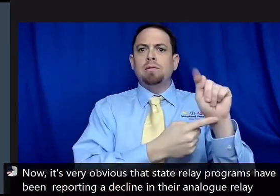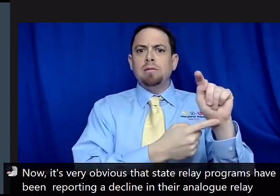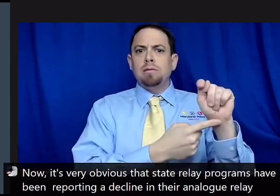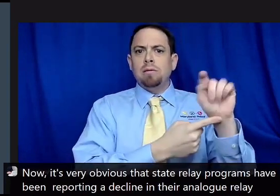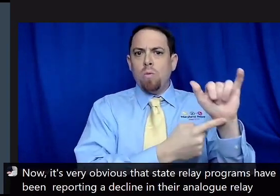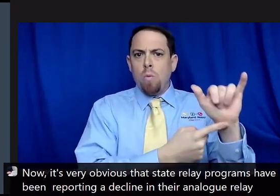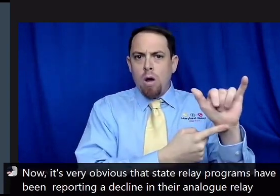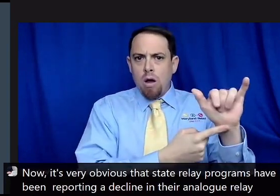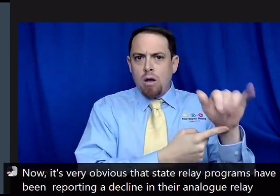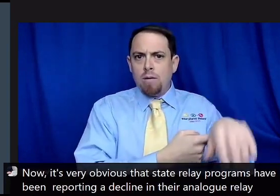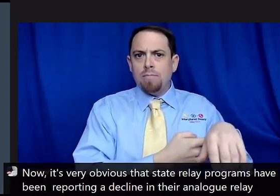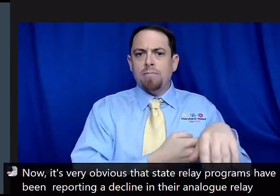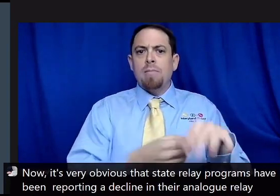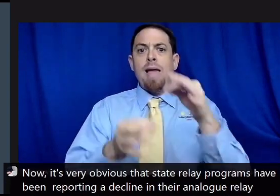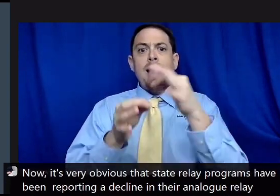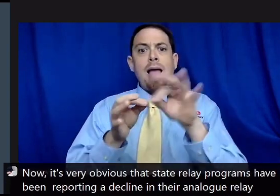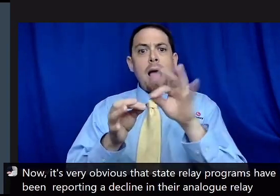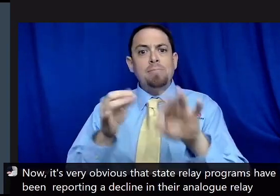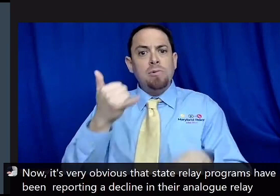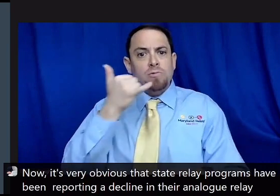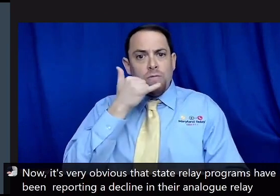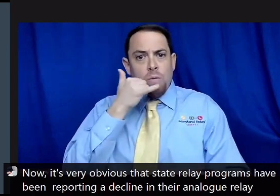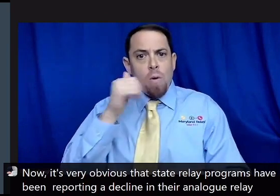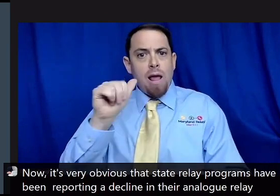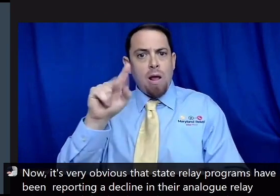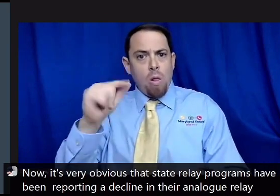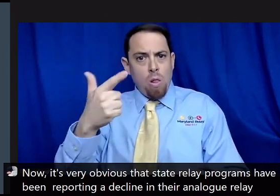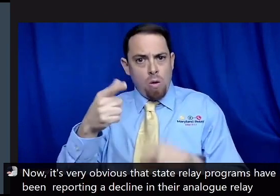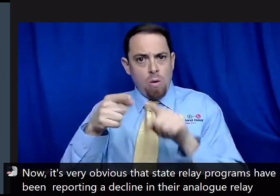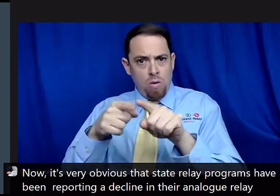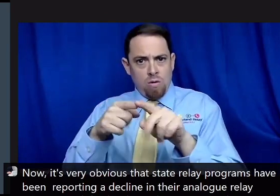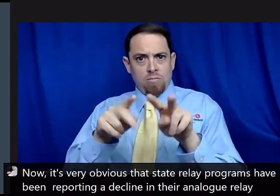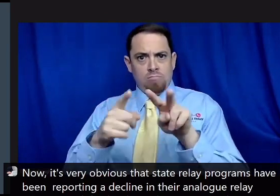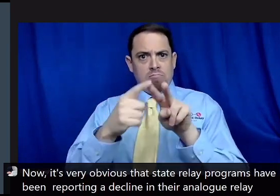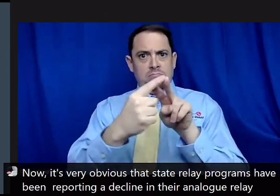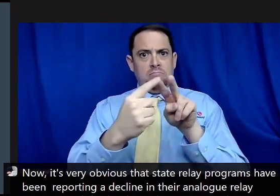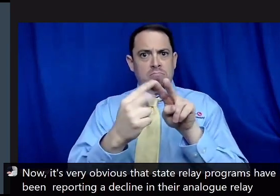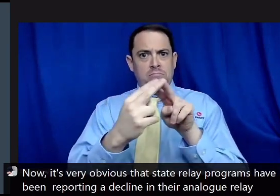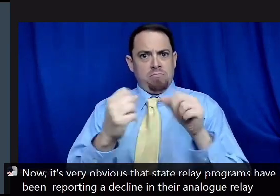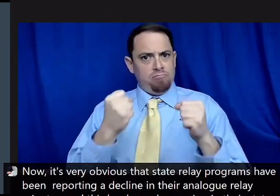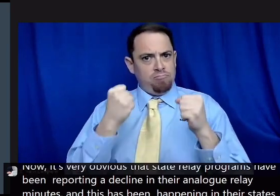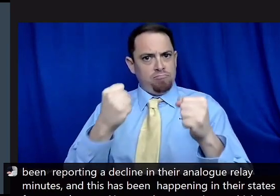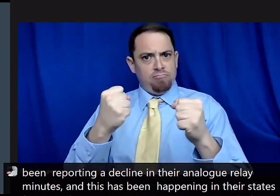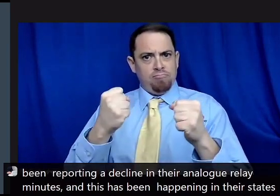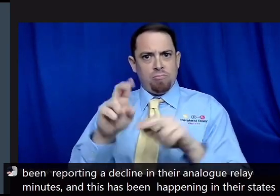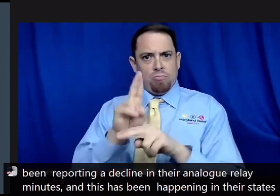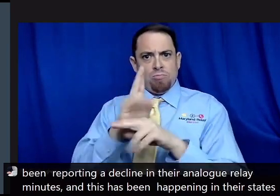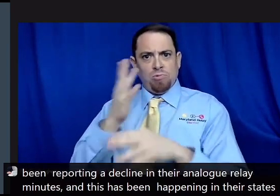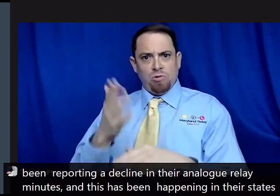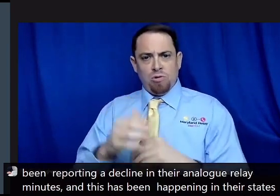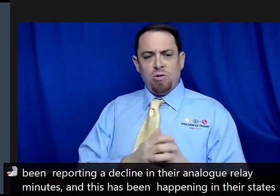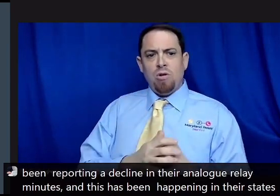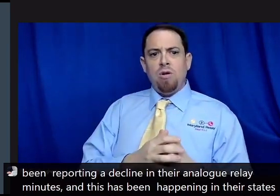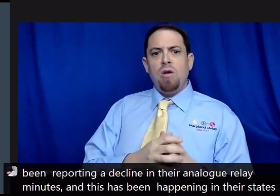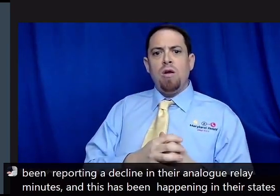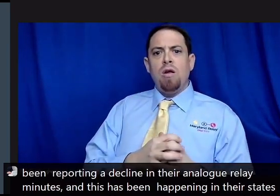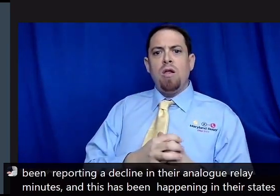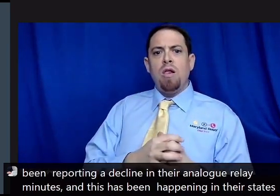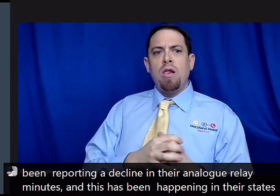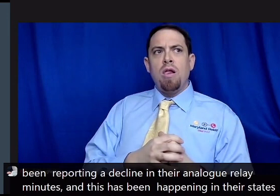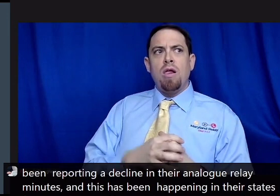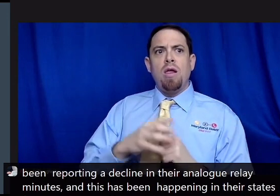Now, analog services, which is referencing analog caption phone and TTY